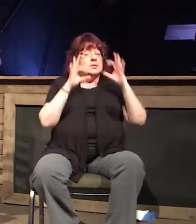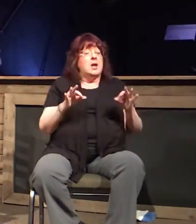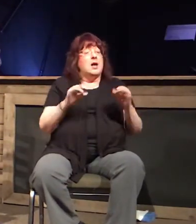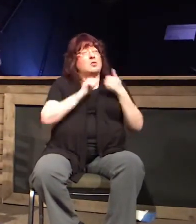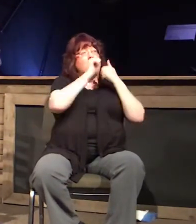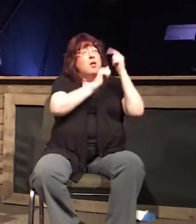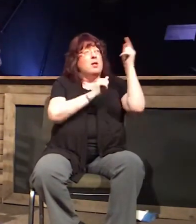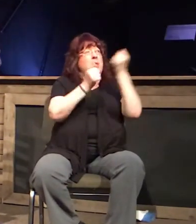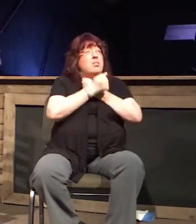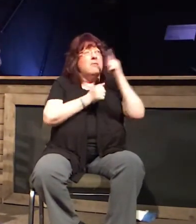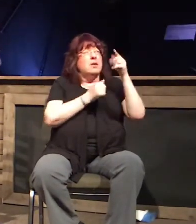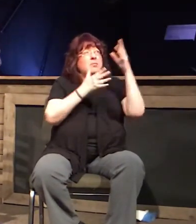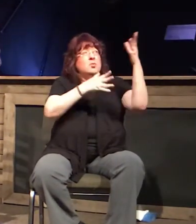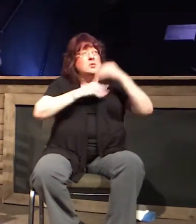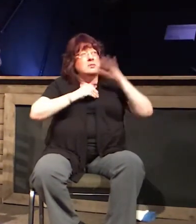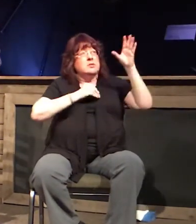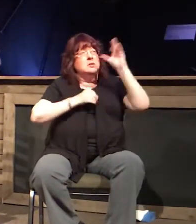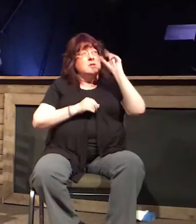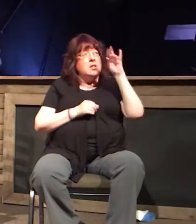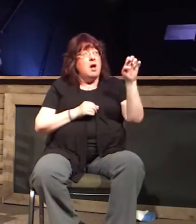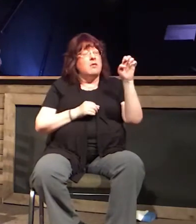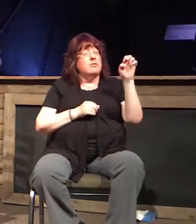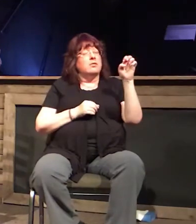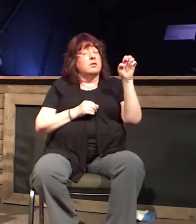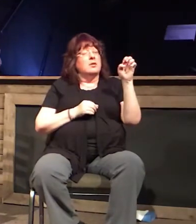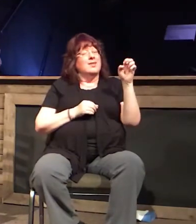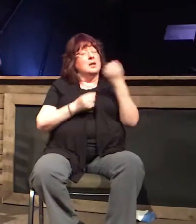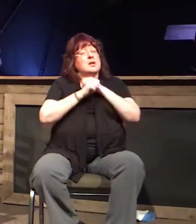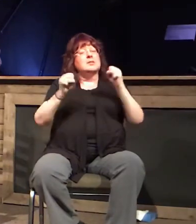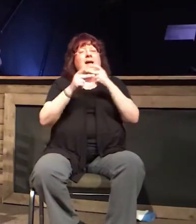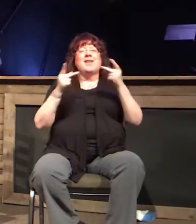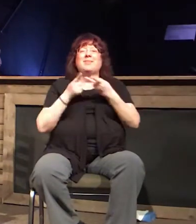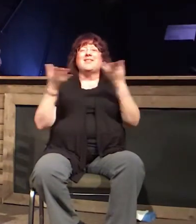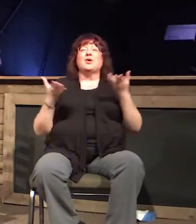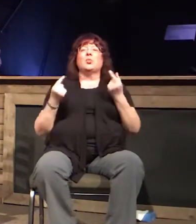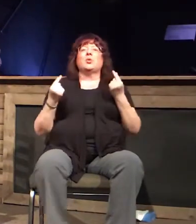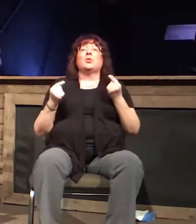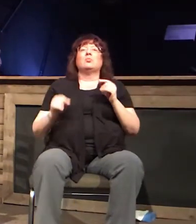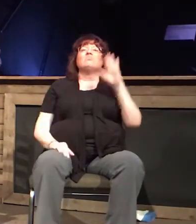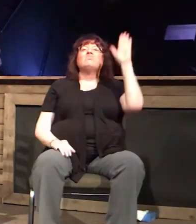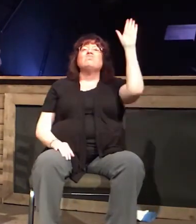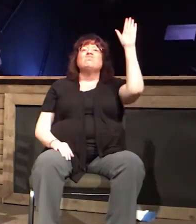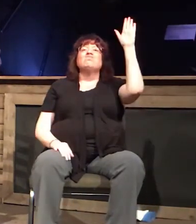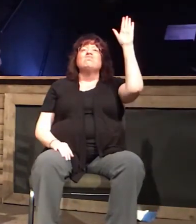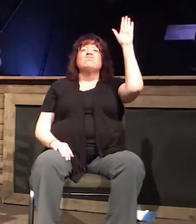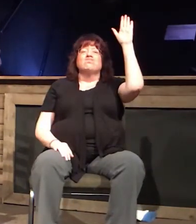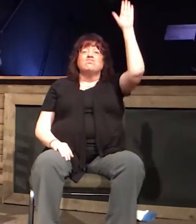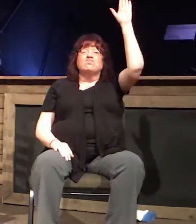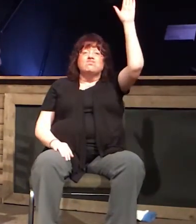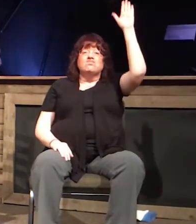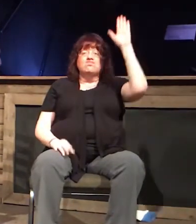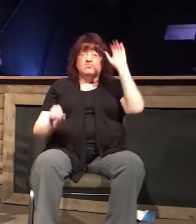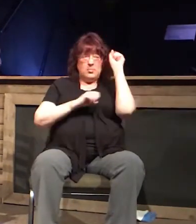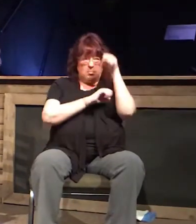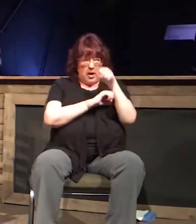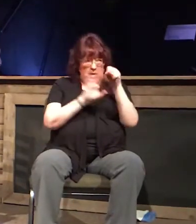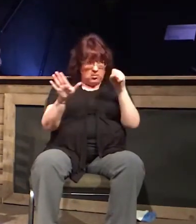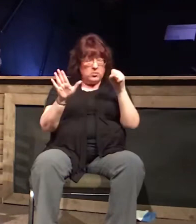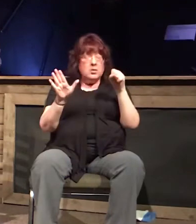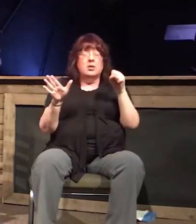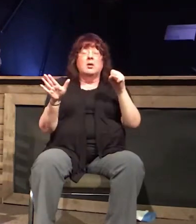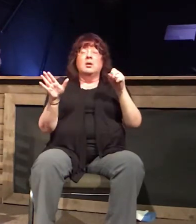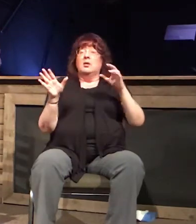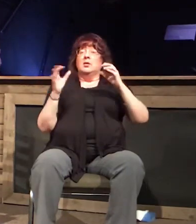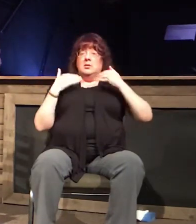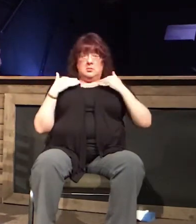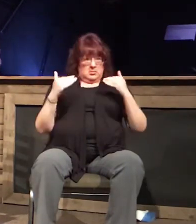decision to follow him, to love him, and receive his love, what we do in this safe place is we raise our hand high. So with heads bowed, and you're ready to make that decision